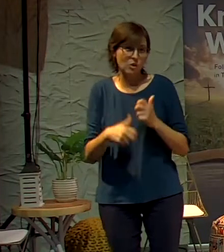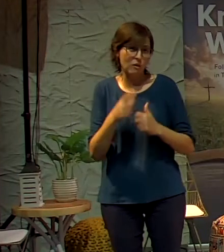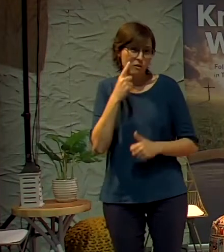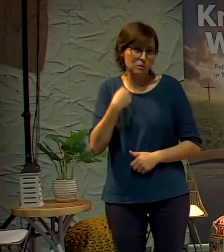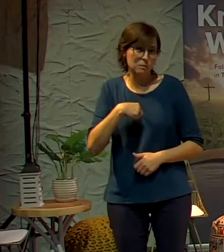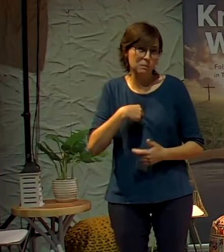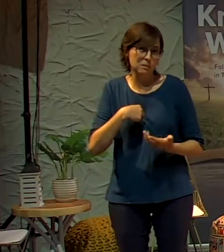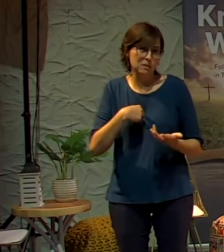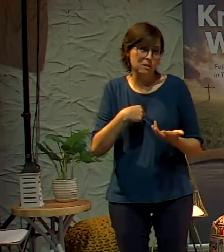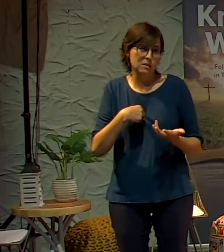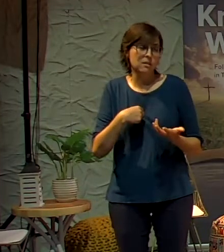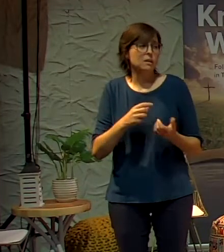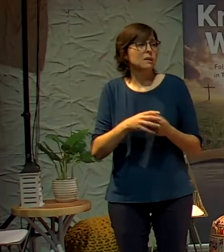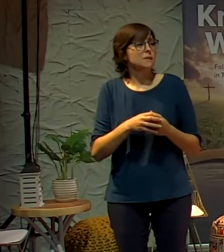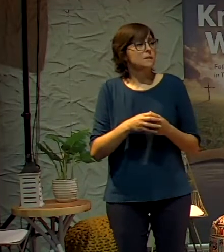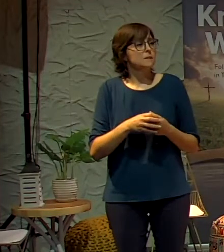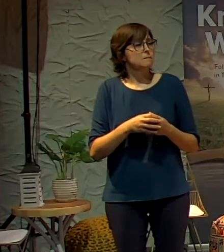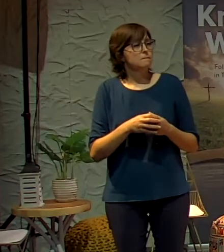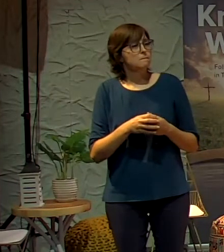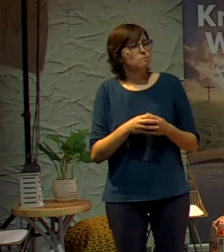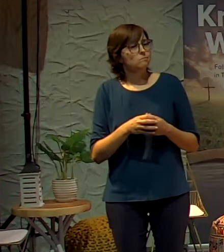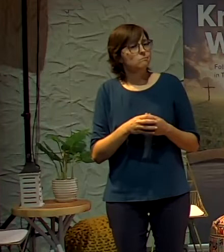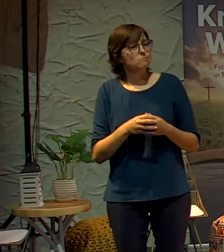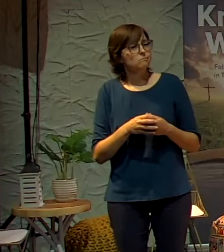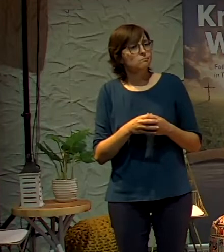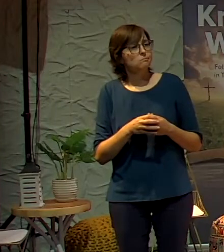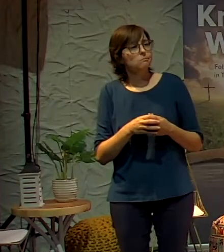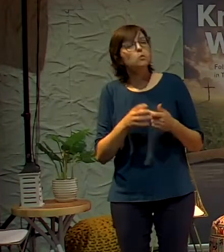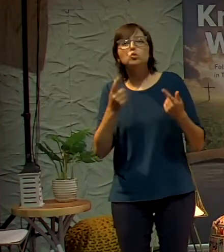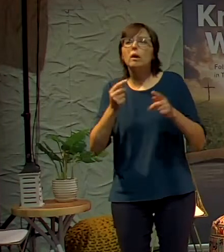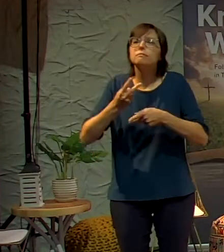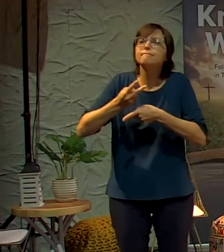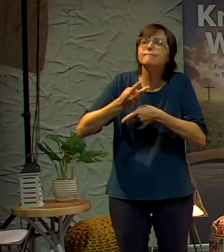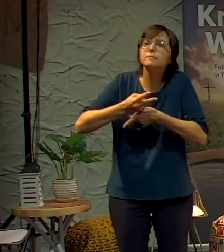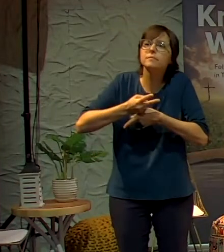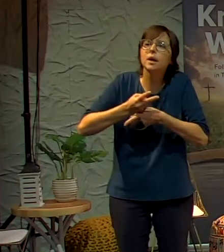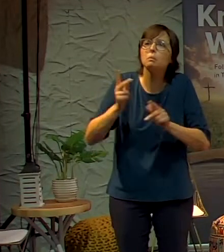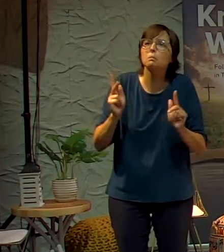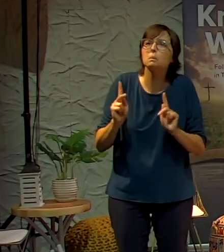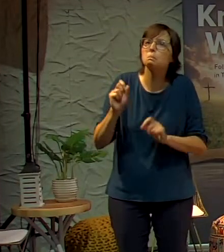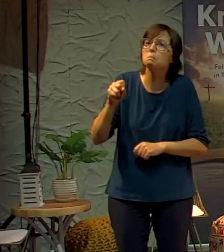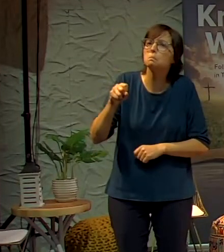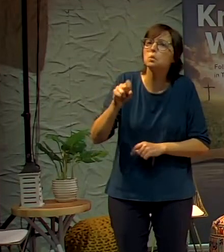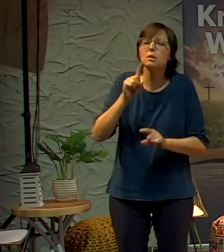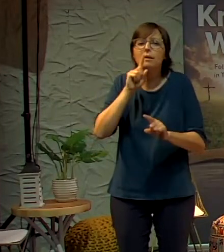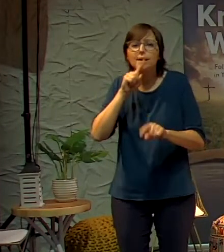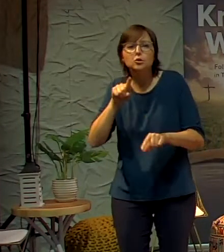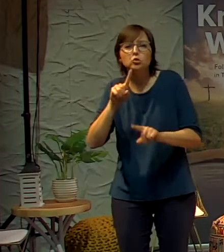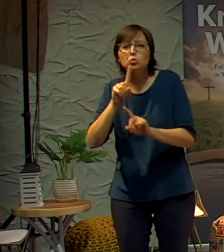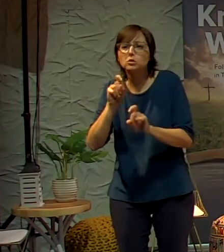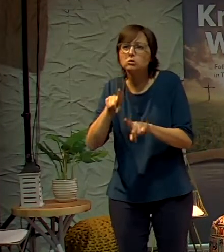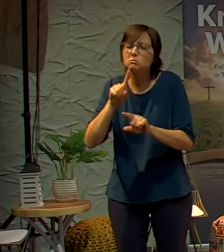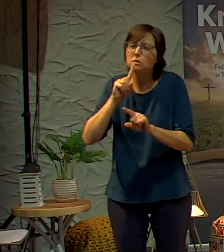emotionally was to be sort of, you know, you try to take care of people, right? Answer questions, ease their pain,